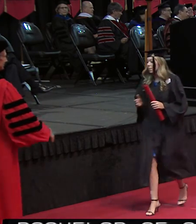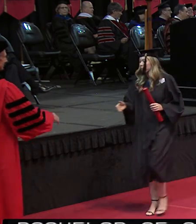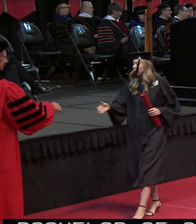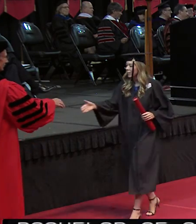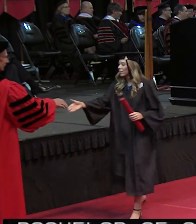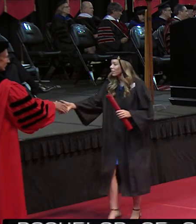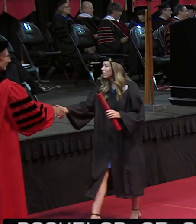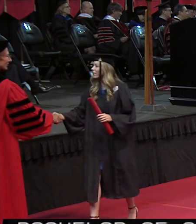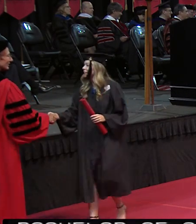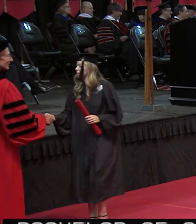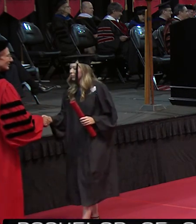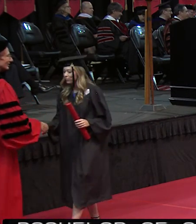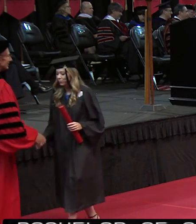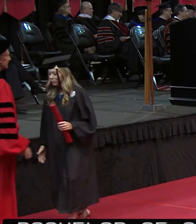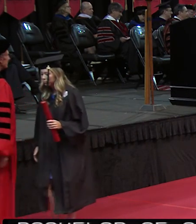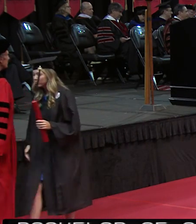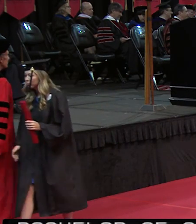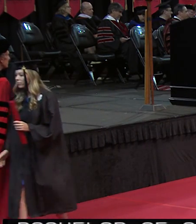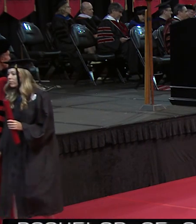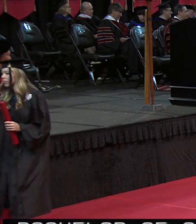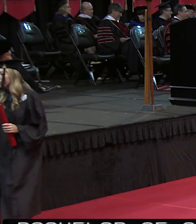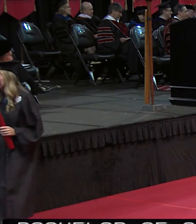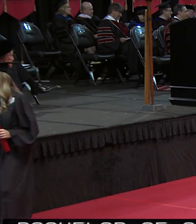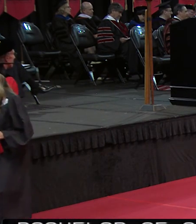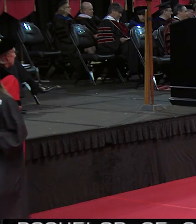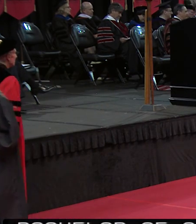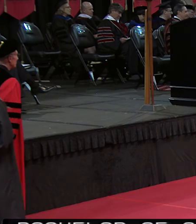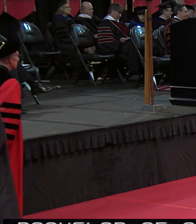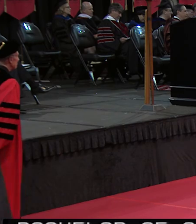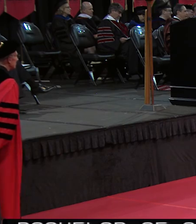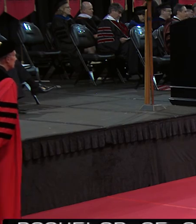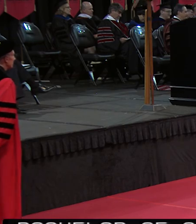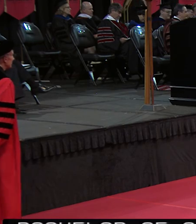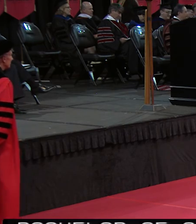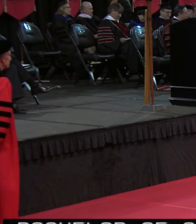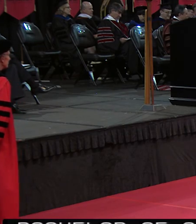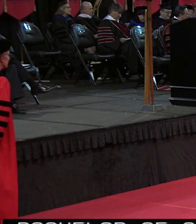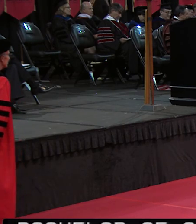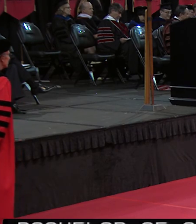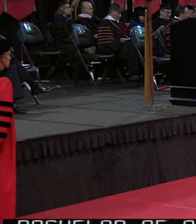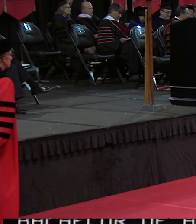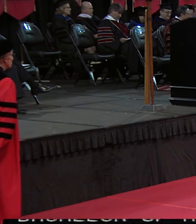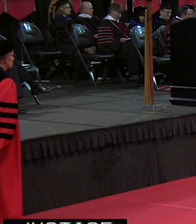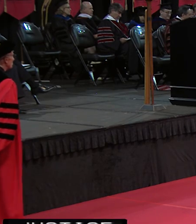Graduating magna cum laude, Cole Alexander Widrows.